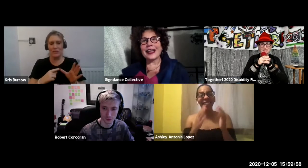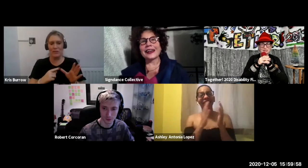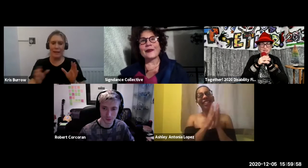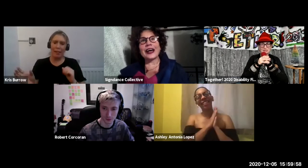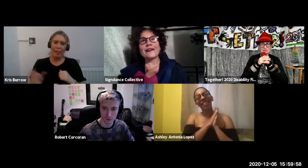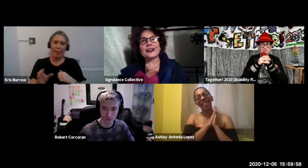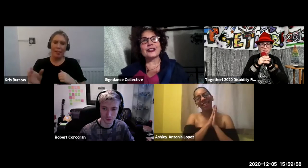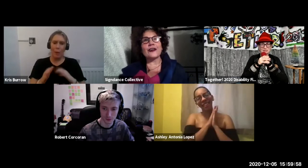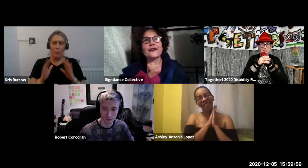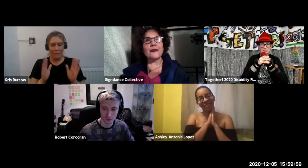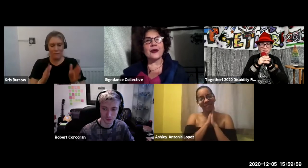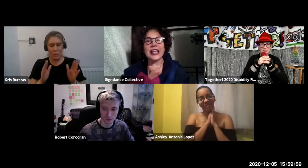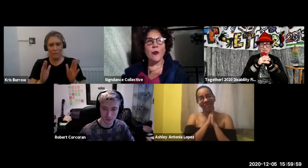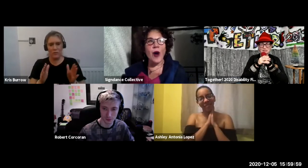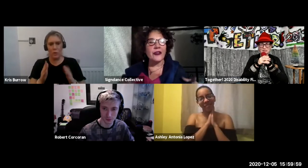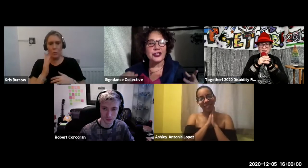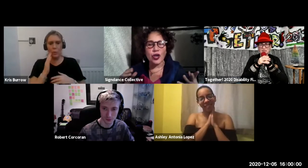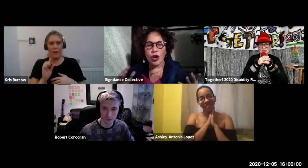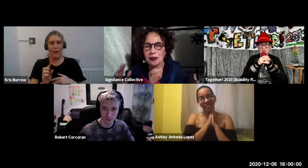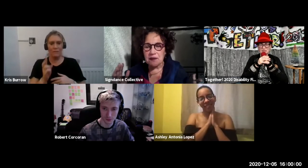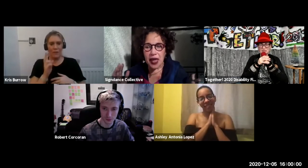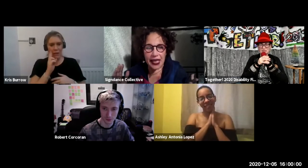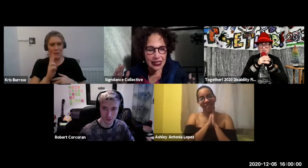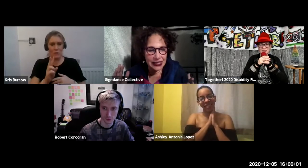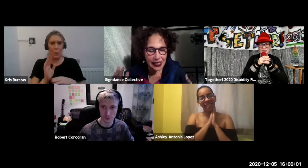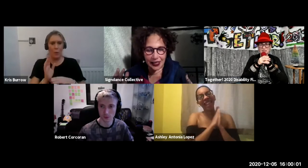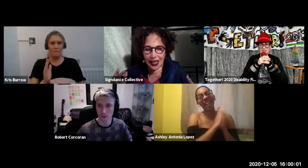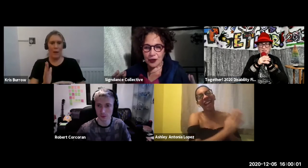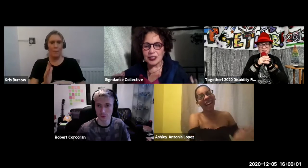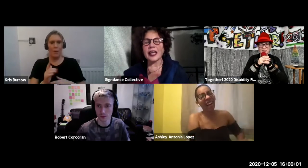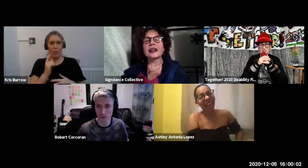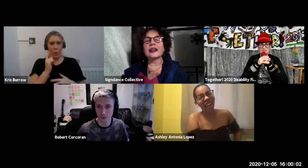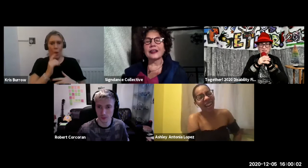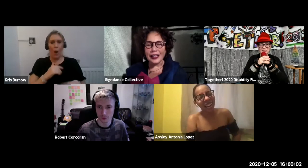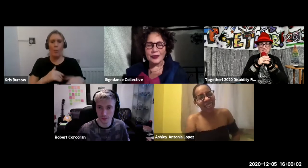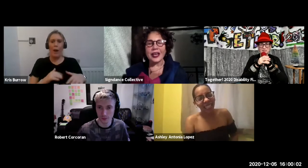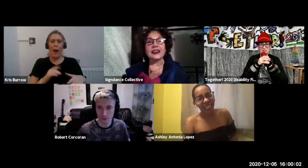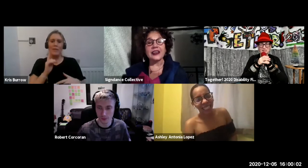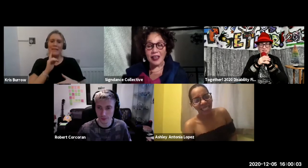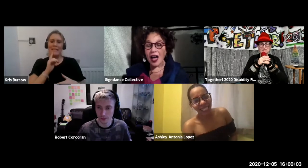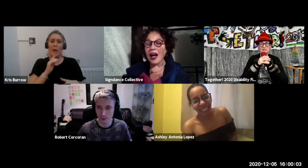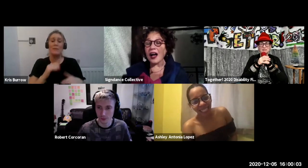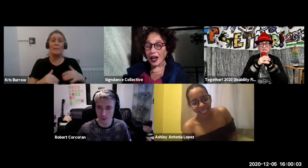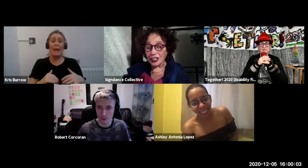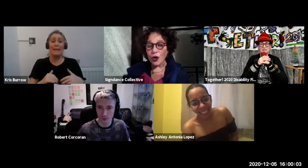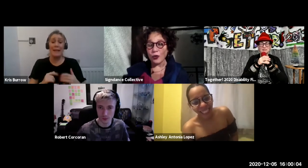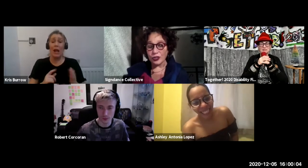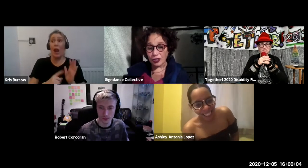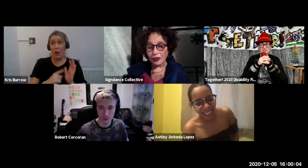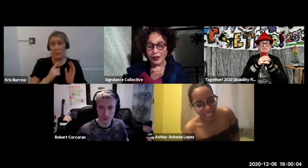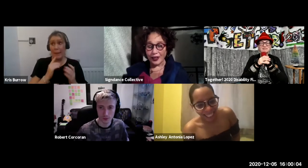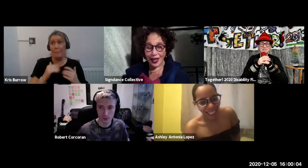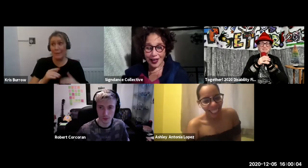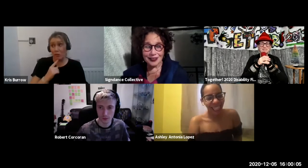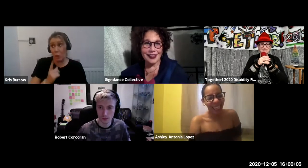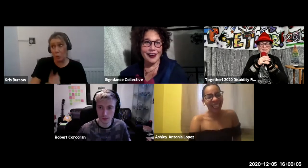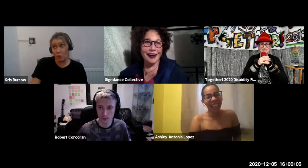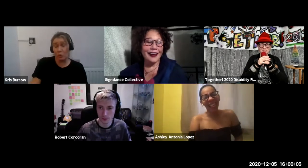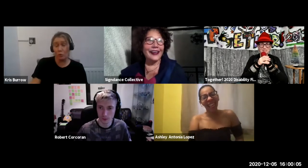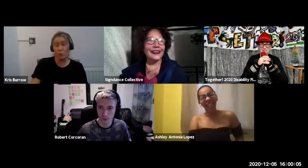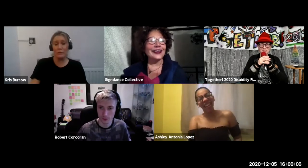was like, when I first saw her film, I was like, "Wow, this girl's amazing." And he was like, "Yeah, I told you."